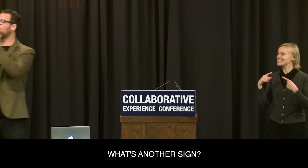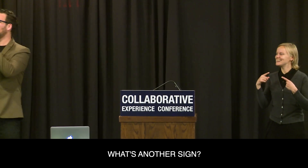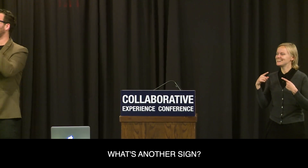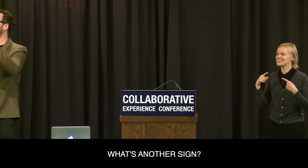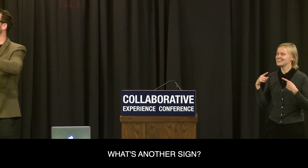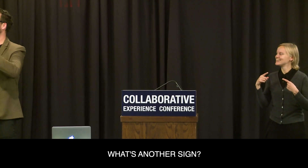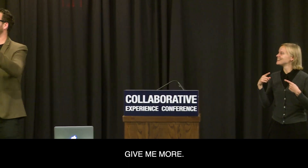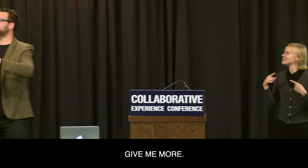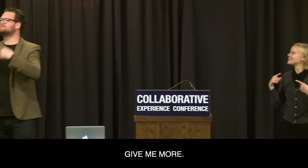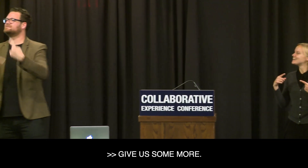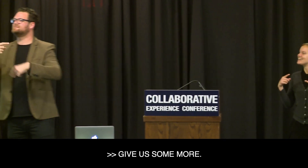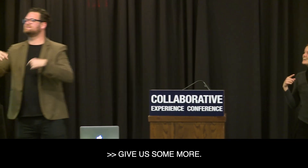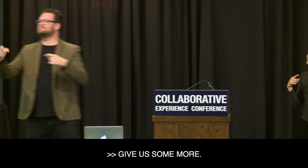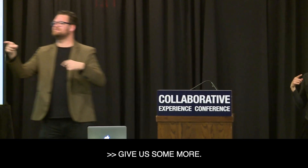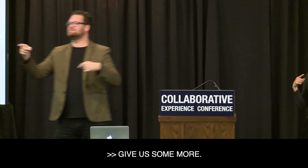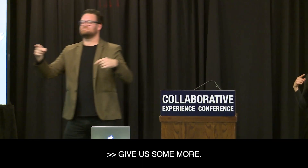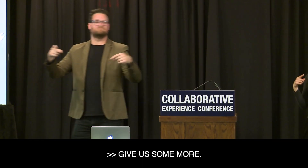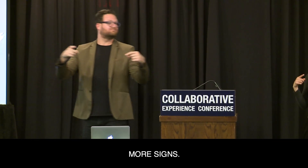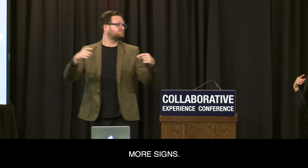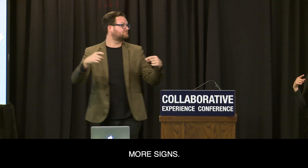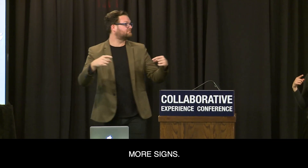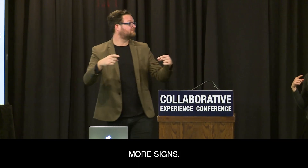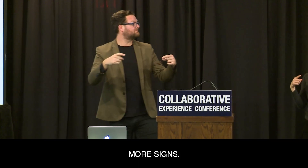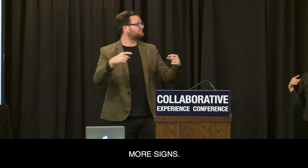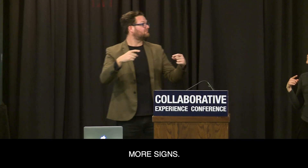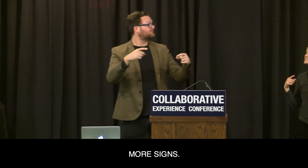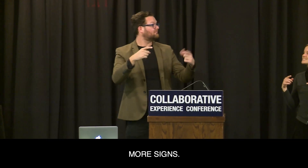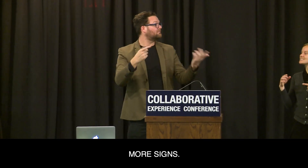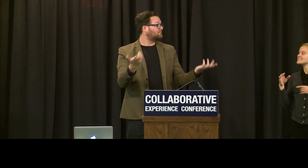sign? Give me more. Give us some more. More signs.